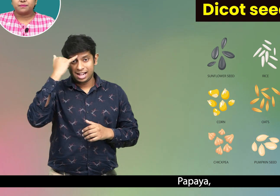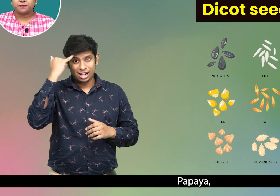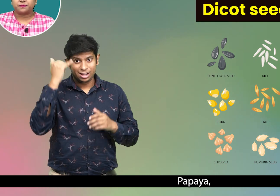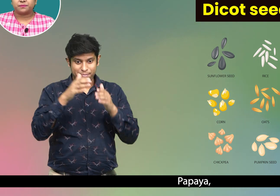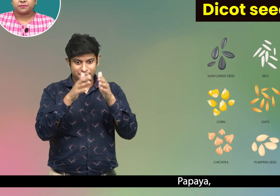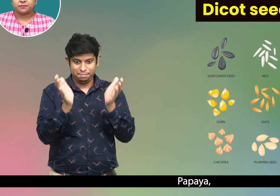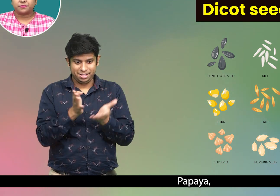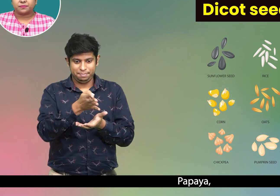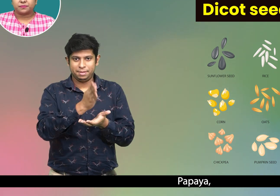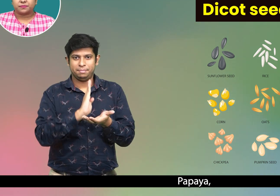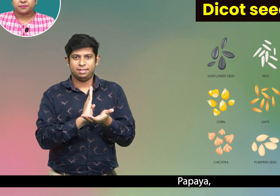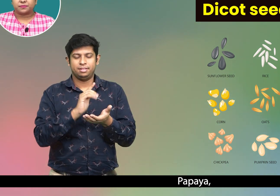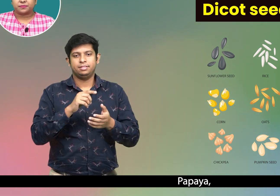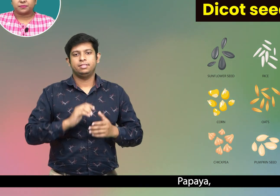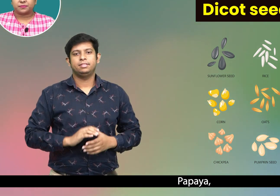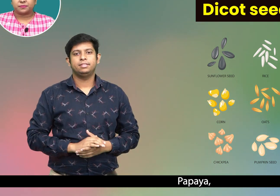papaya,